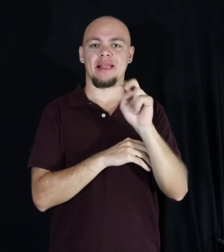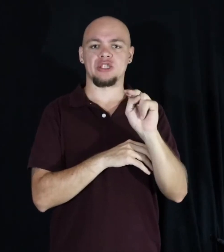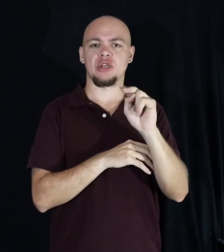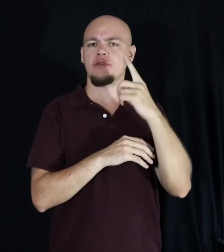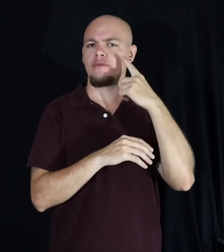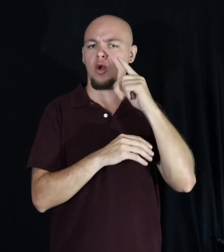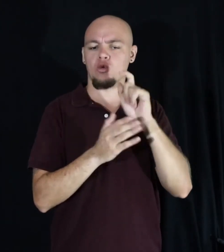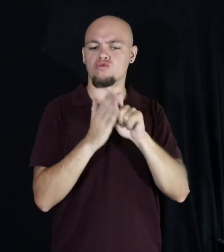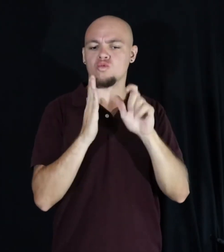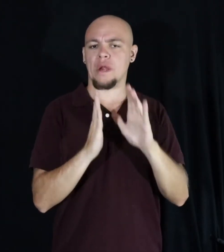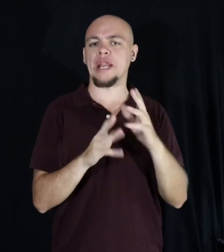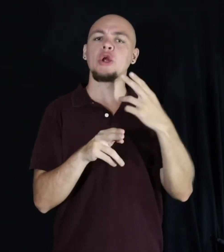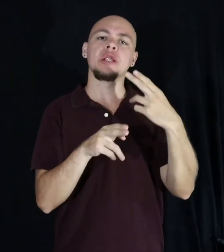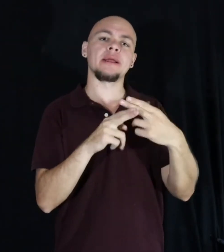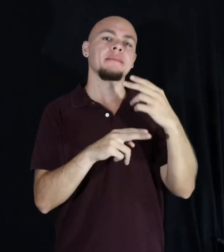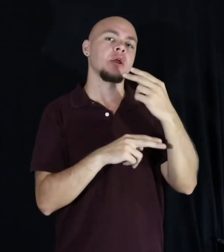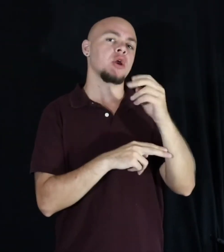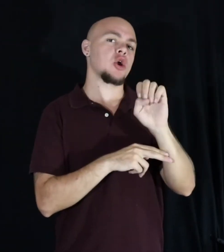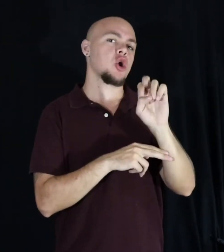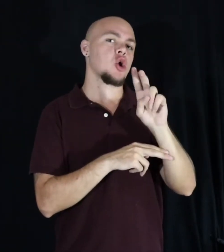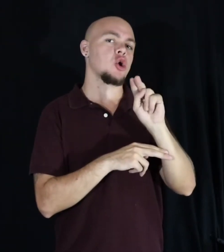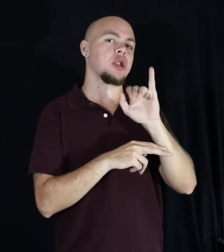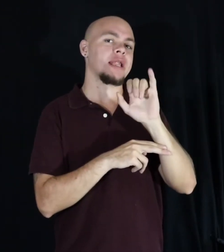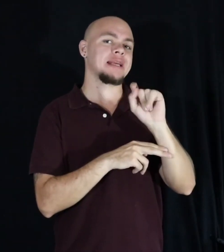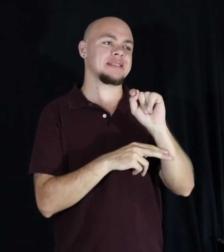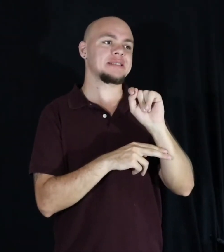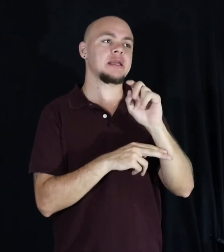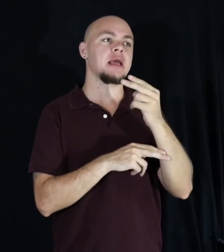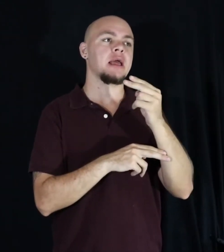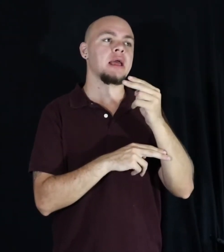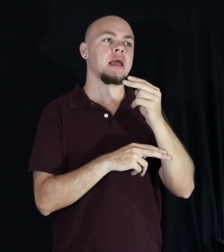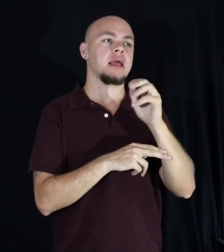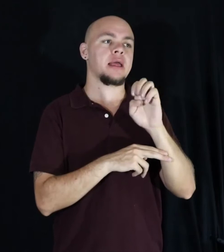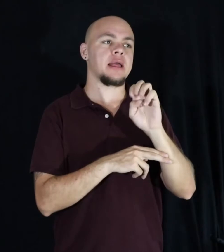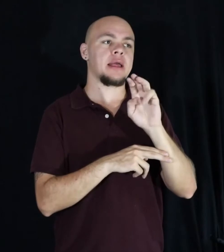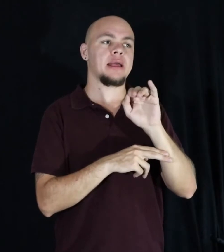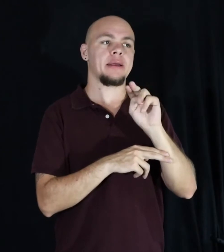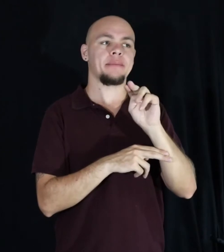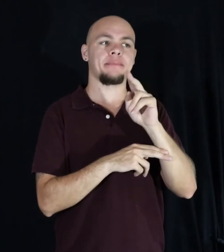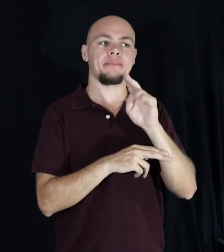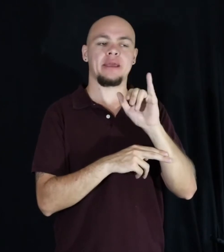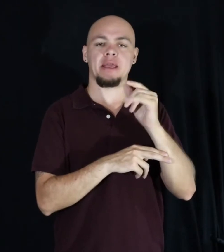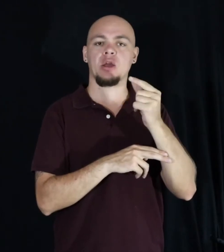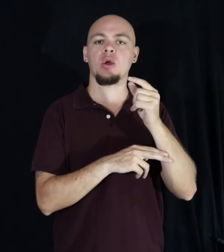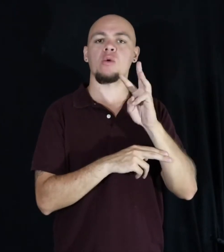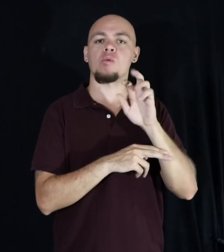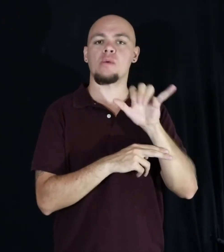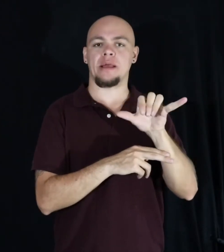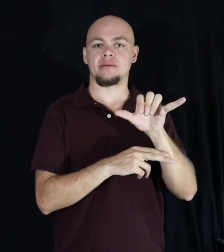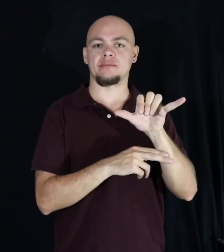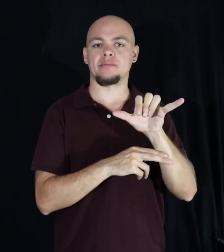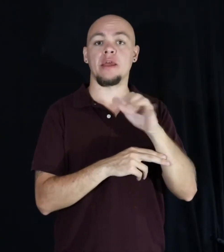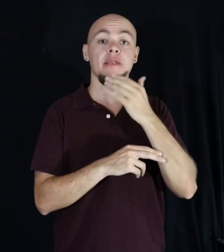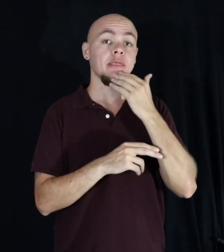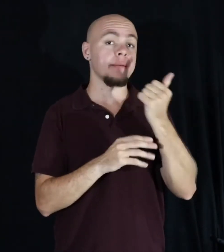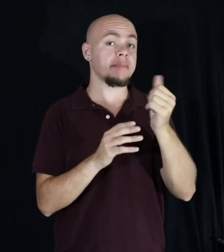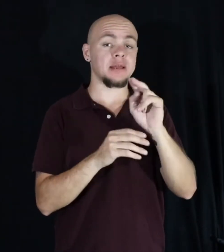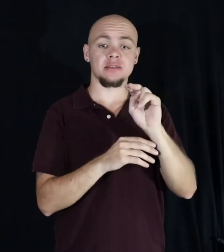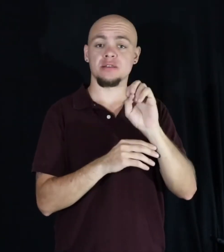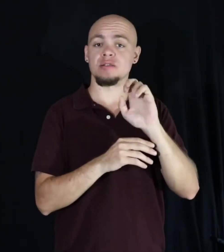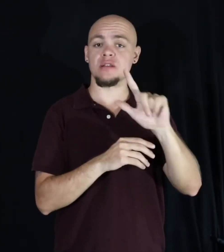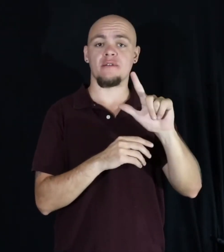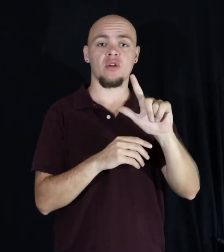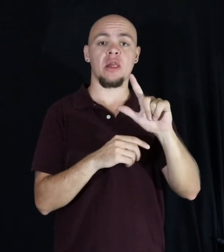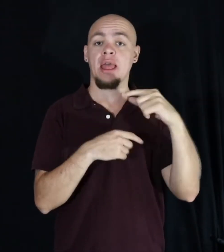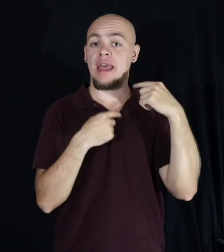said that these 6 words here, for sale, baby shoes, never worn, were the best novel he had ever written. And I